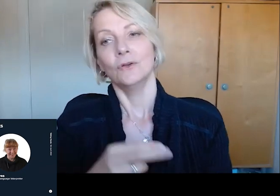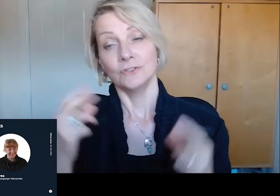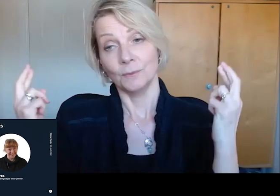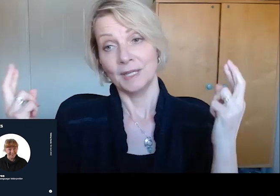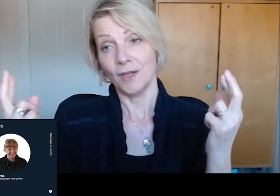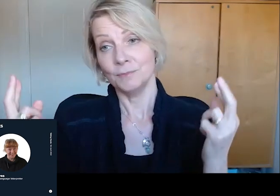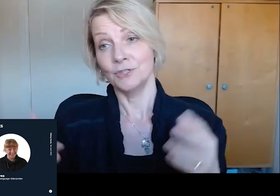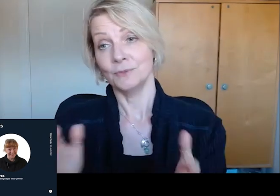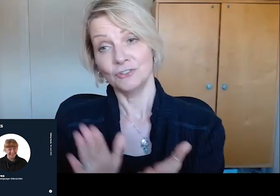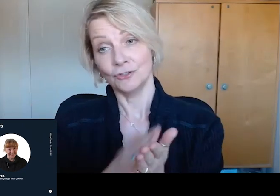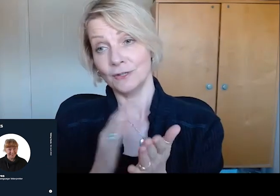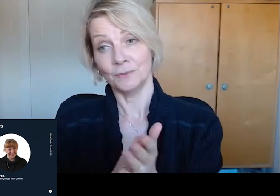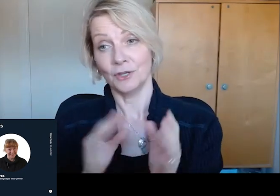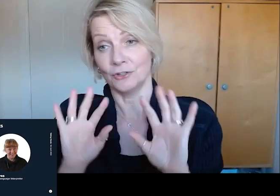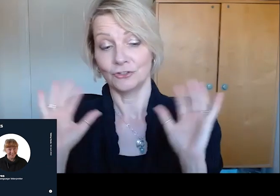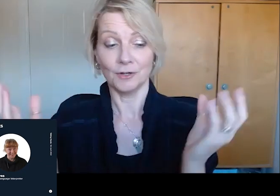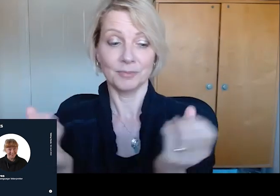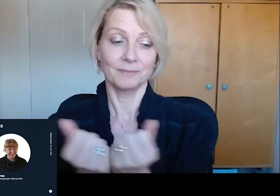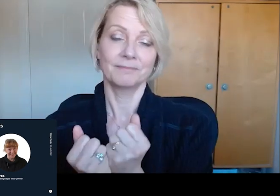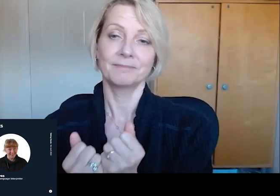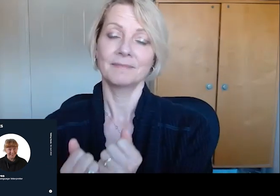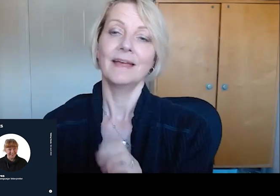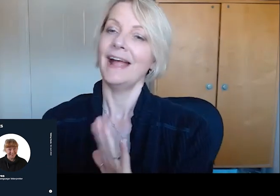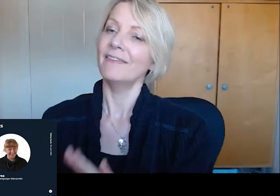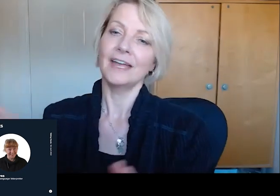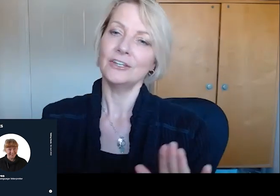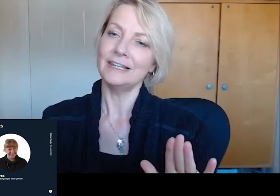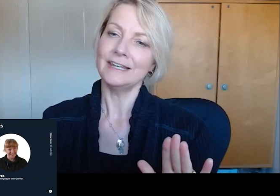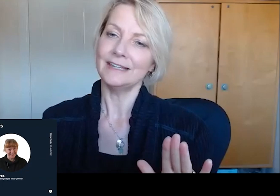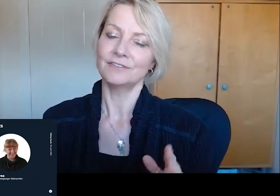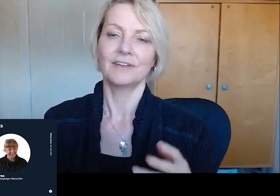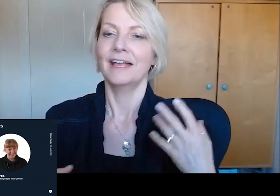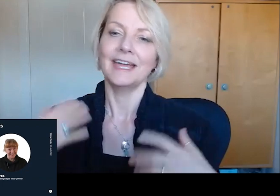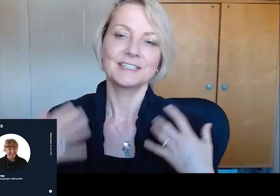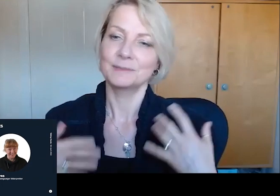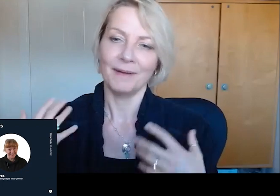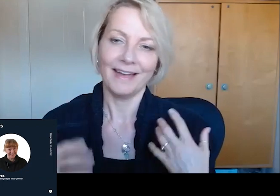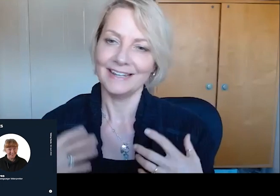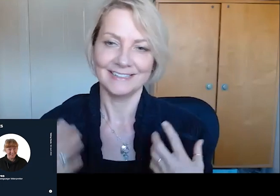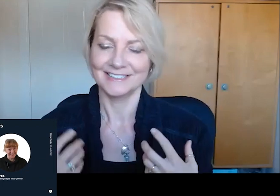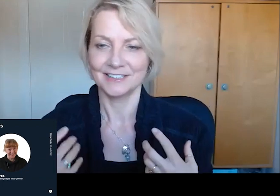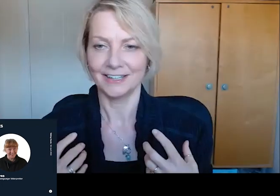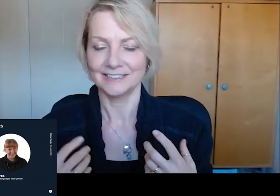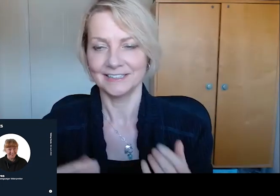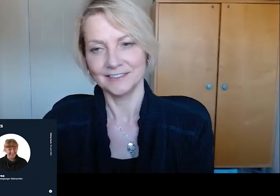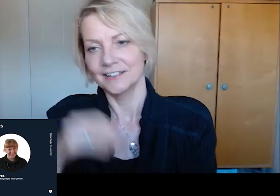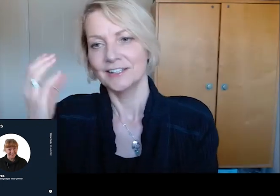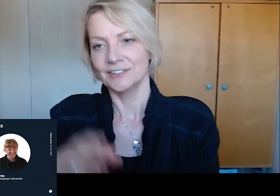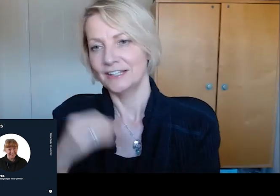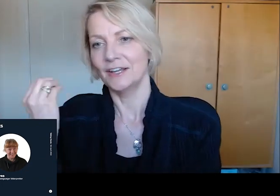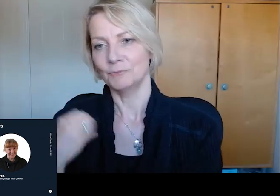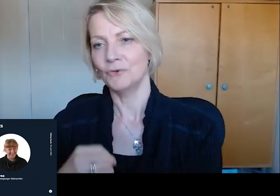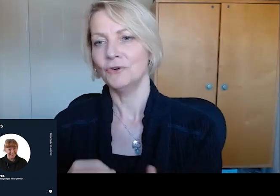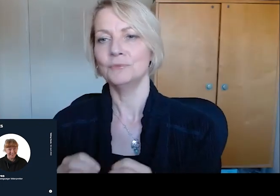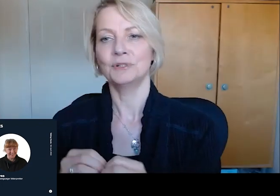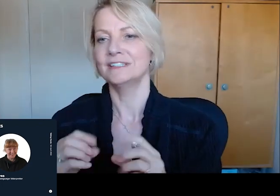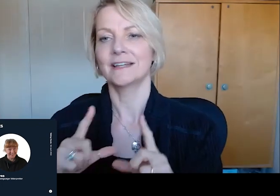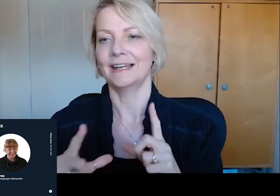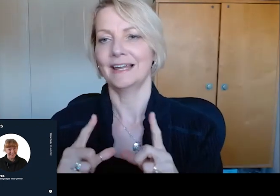So we hope you enjoy the workshop and that you leave inspired and excited to learn more British Sign